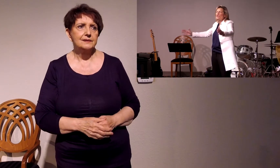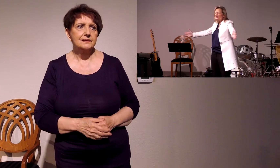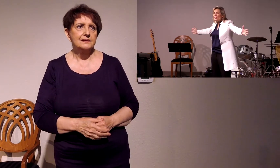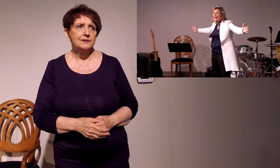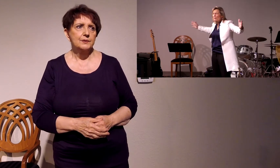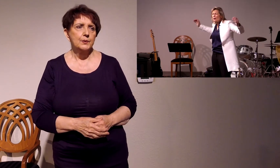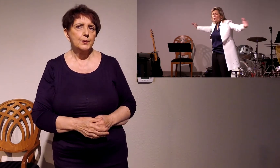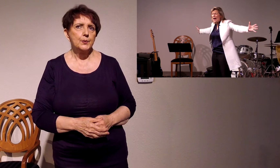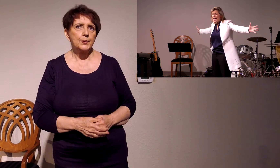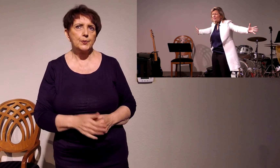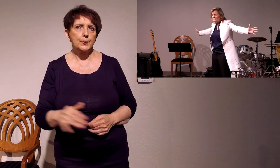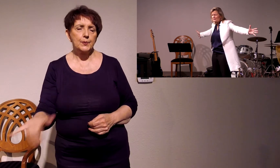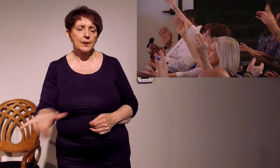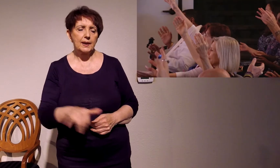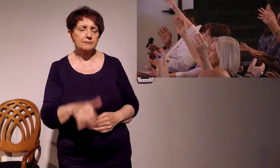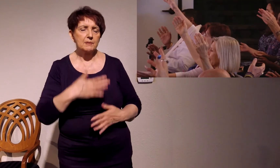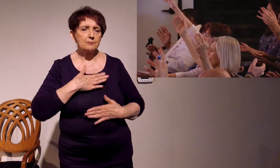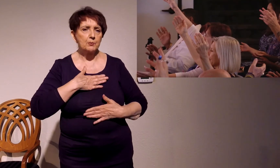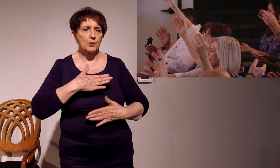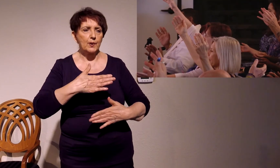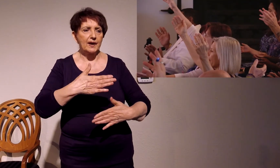It's just like my breath.